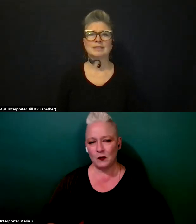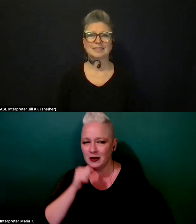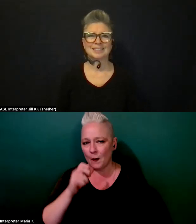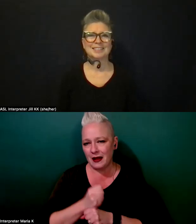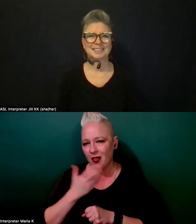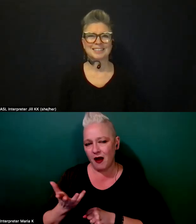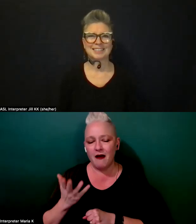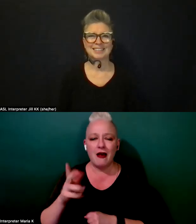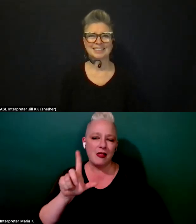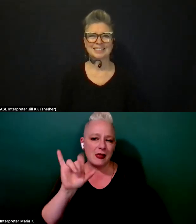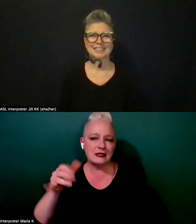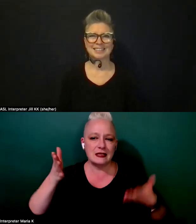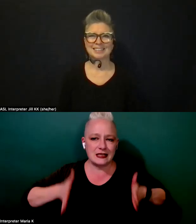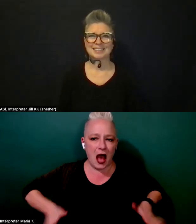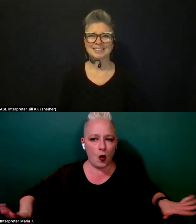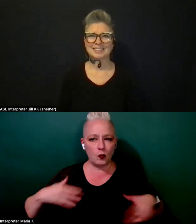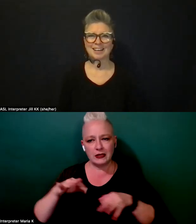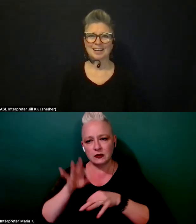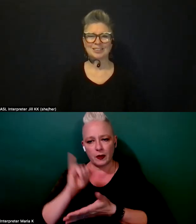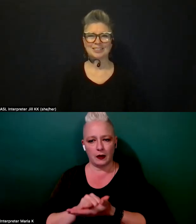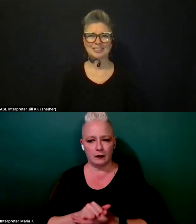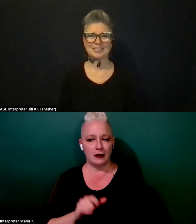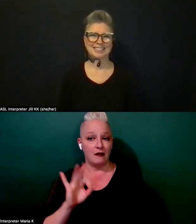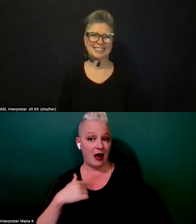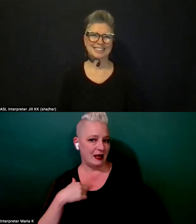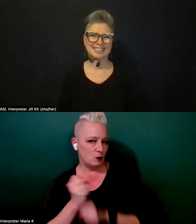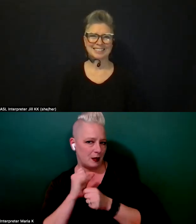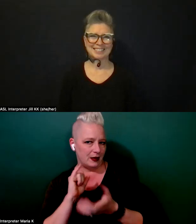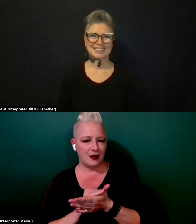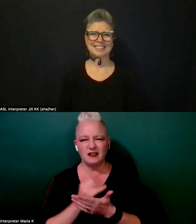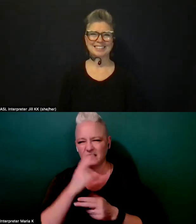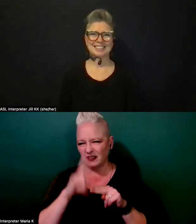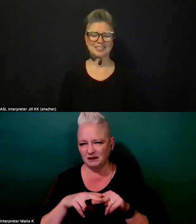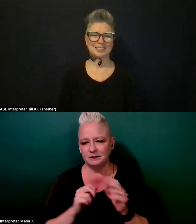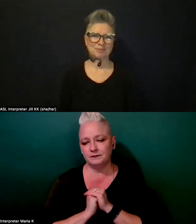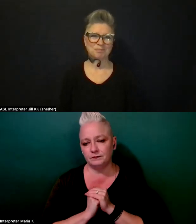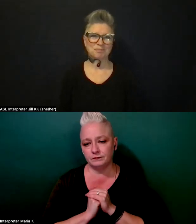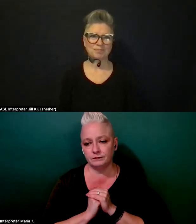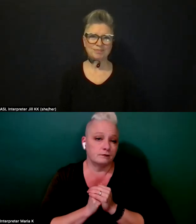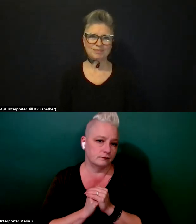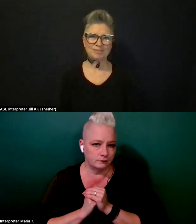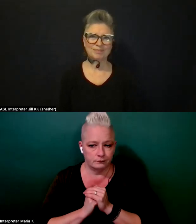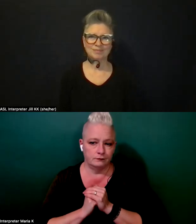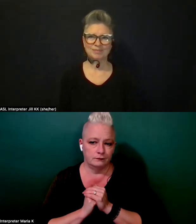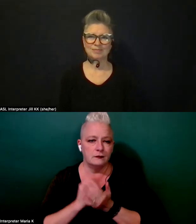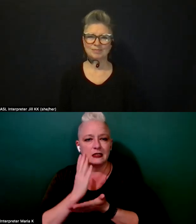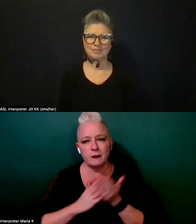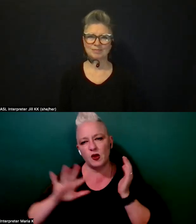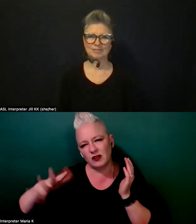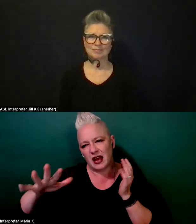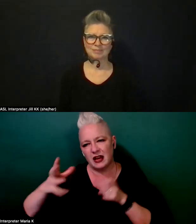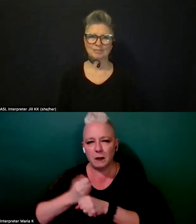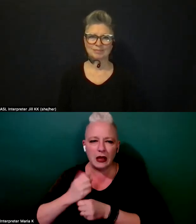Lacey's gown, which was like made. So basically anything I get to make. But some of those were kind of made, kind of